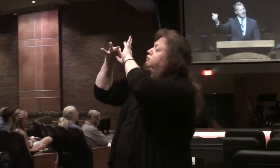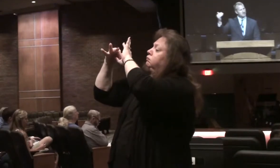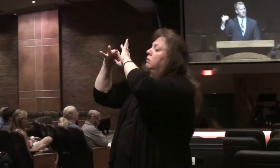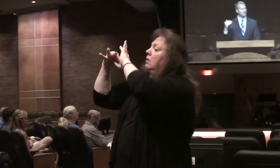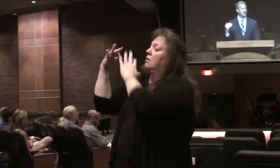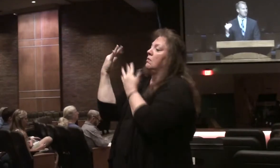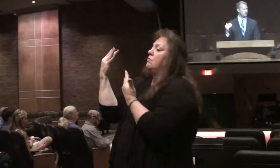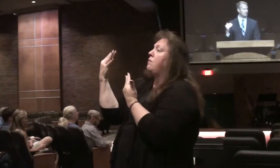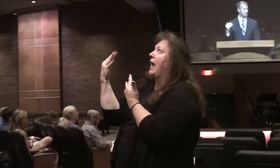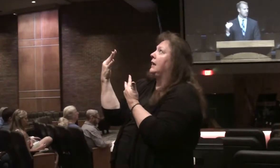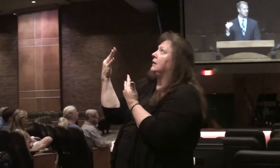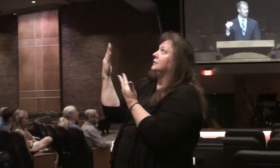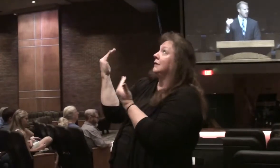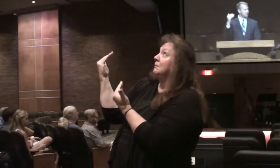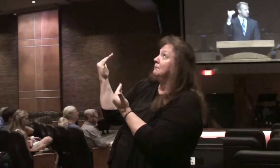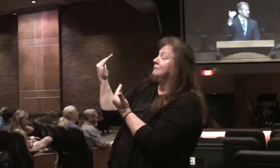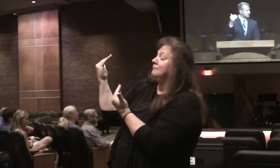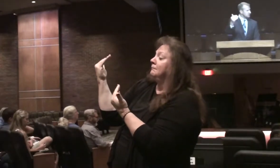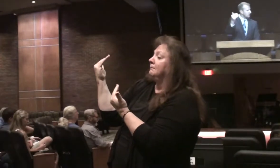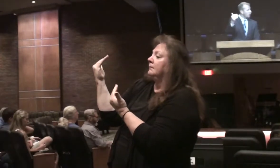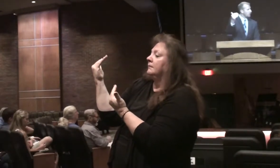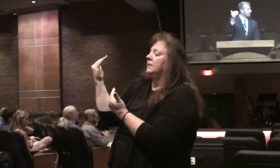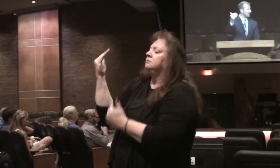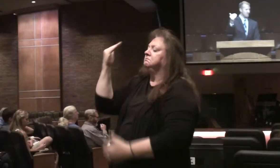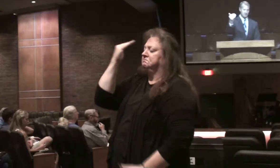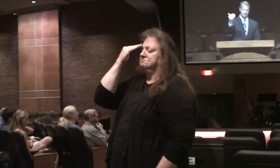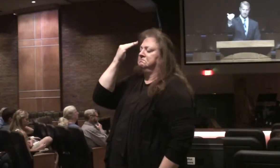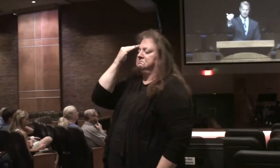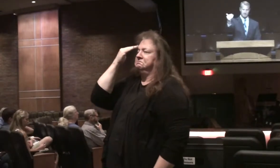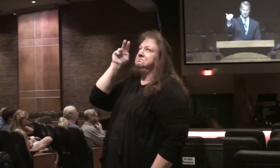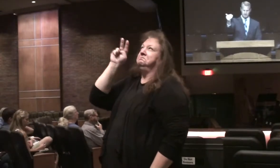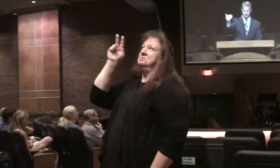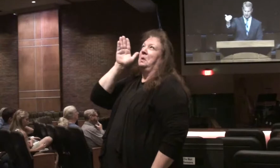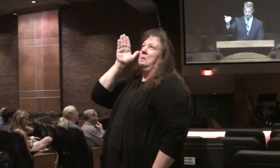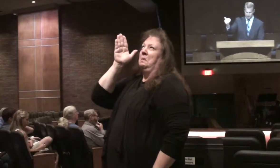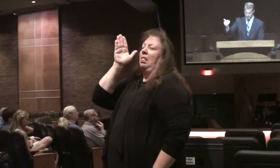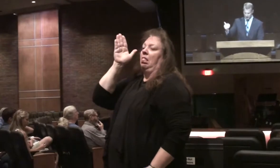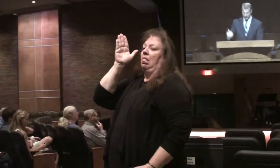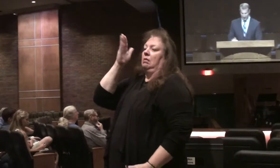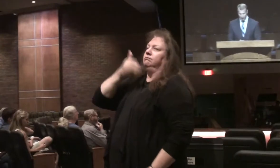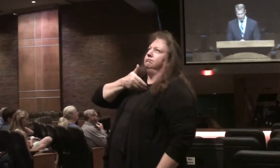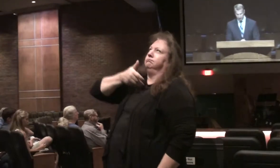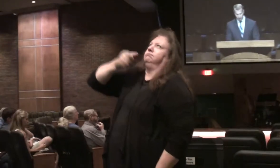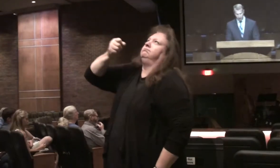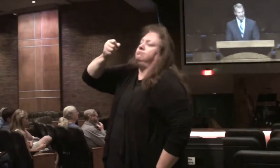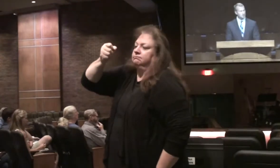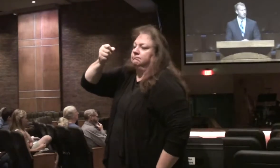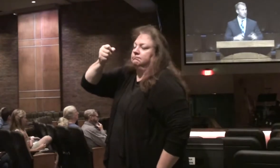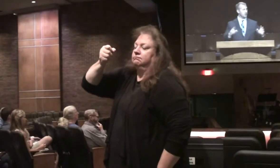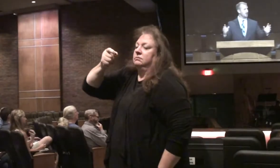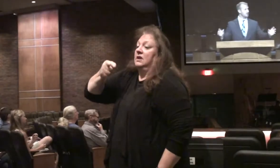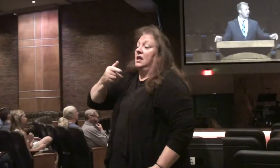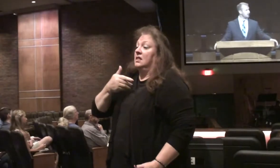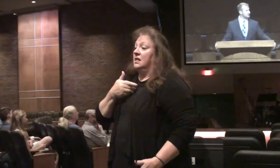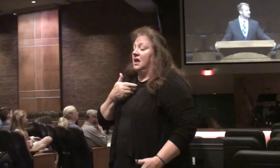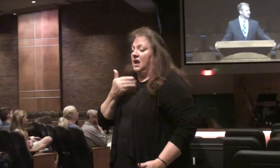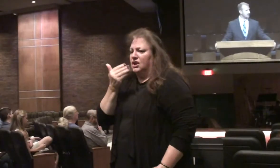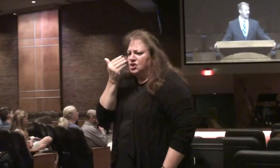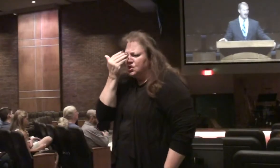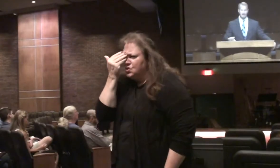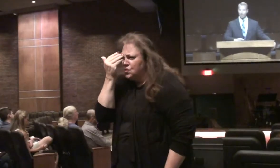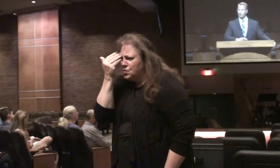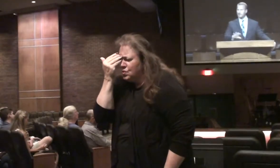for Christ from heaven. They had the sure hope of heaven. And they were even blessed with great